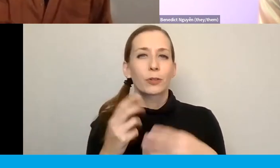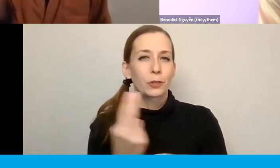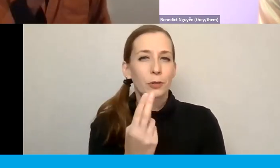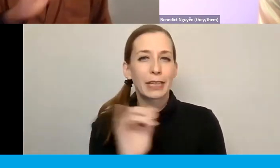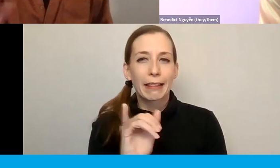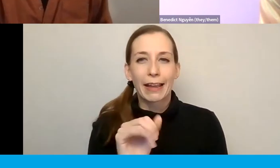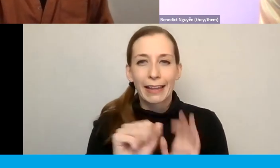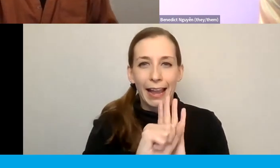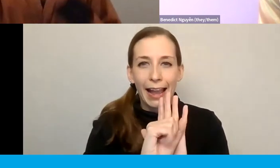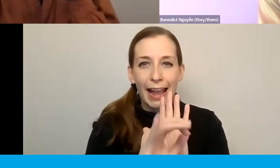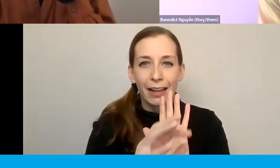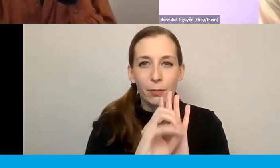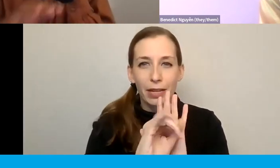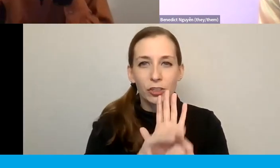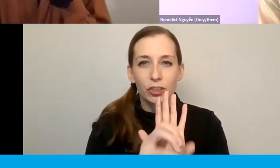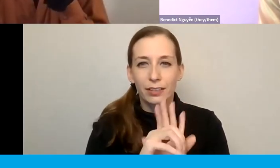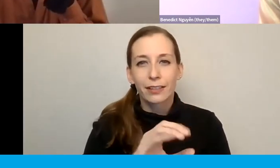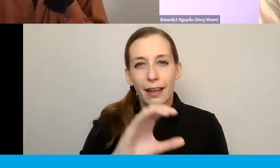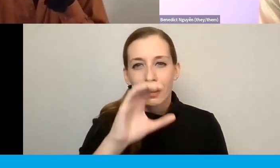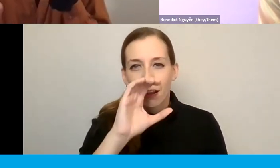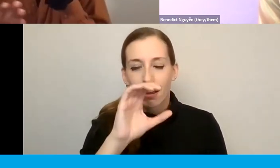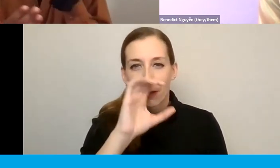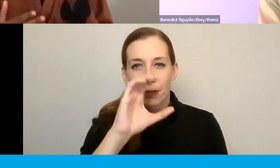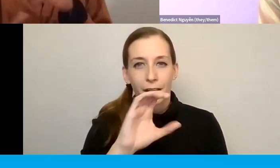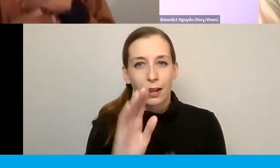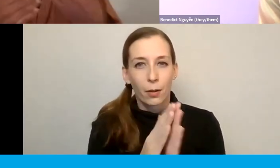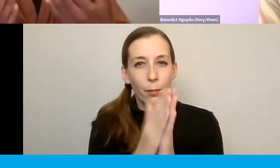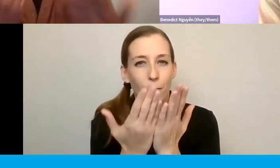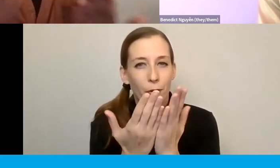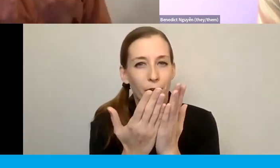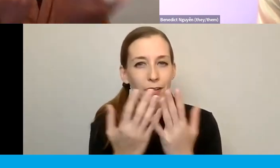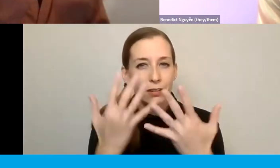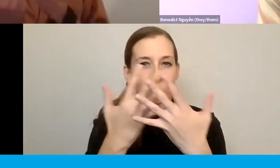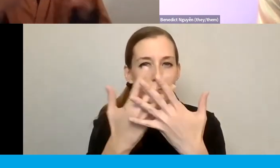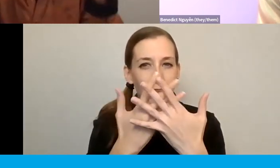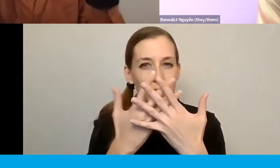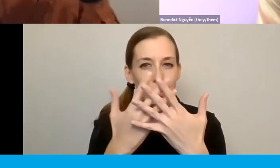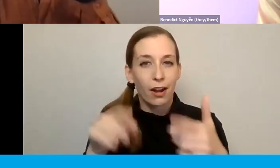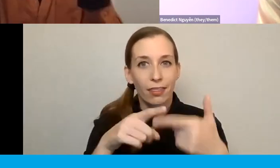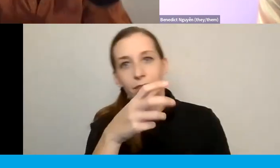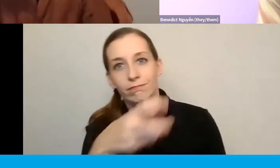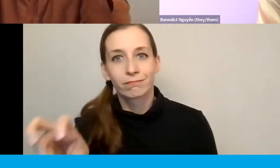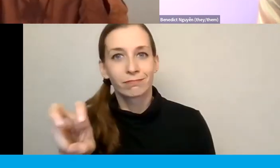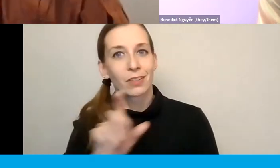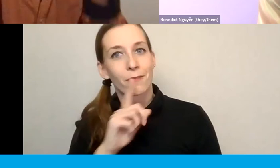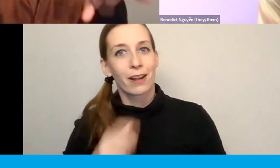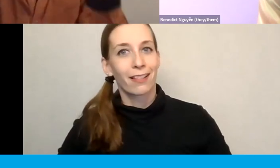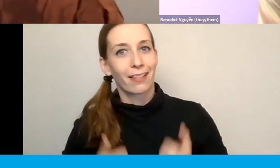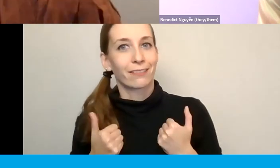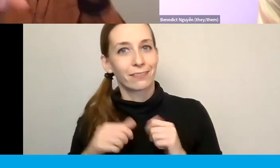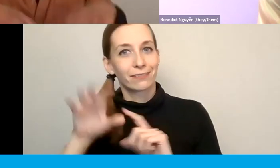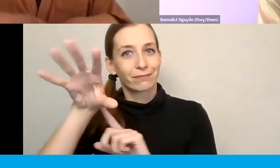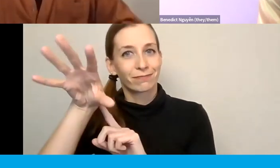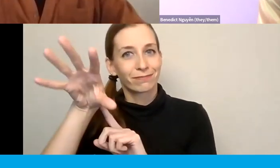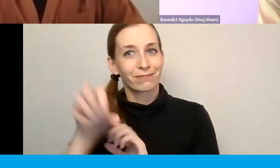animation sort of filter to a regular screen, which I'm learning maybe is a little bit like sneakier or more like